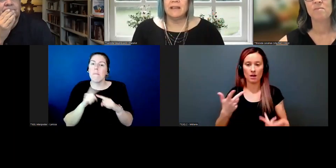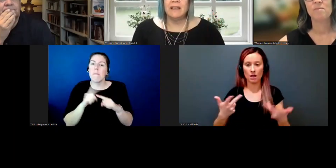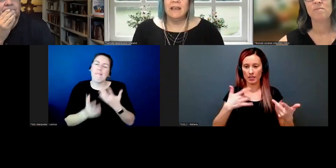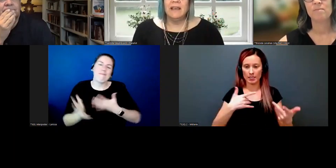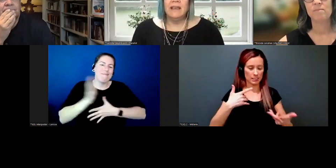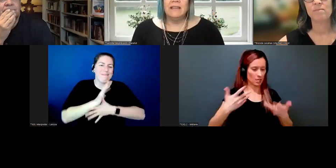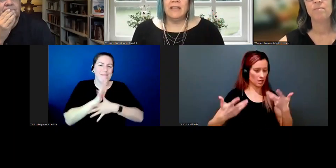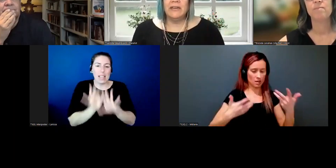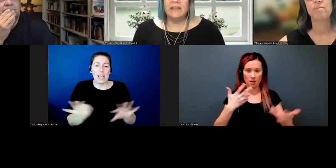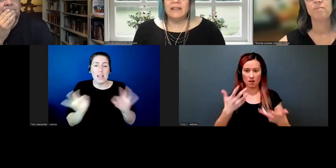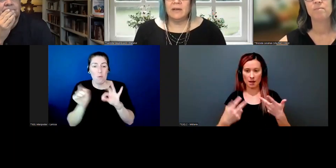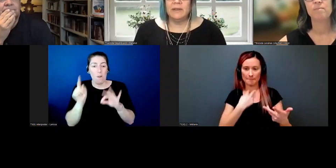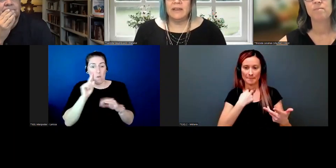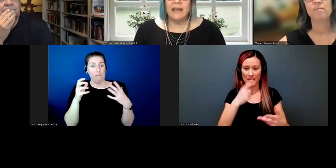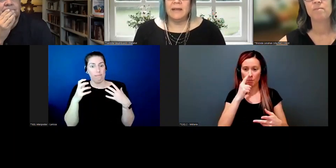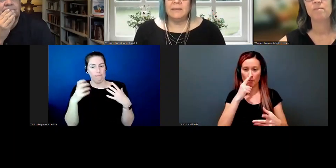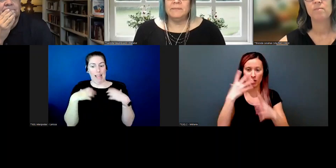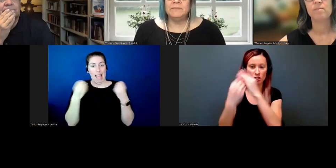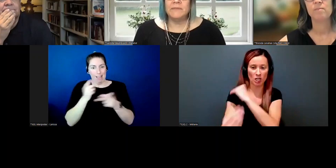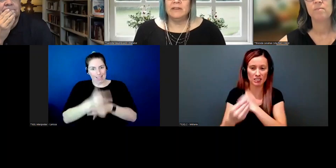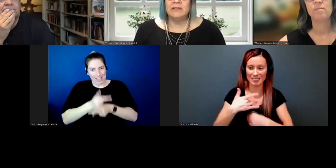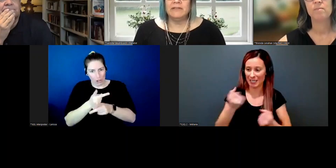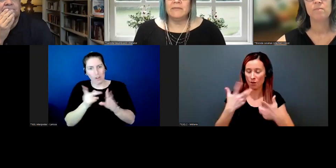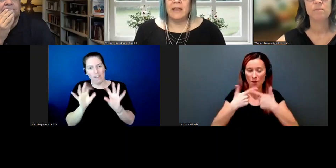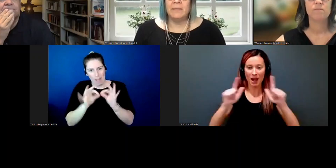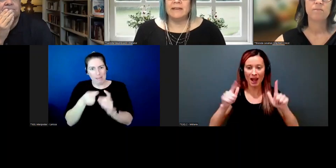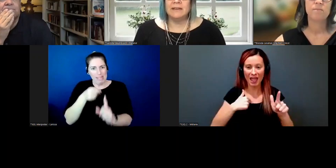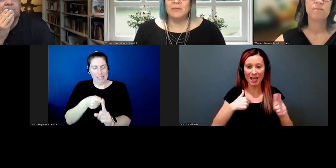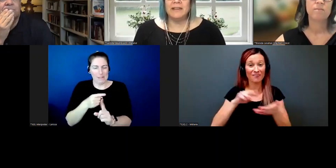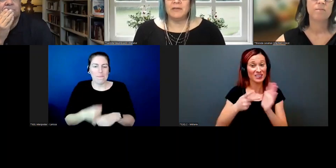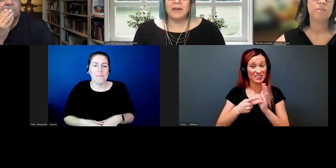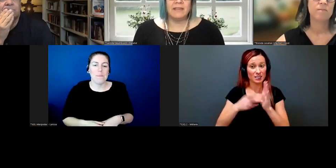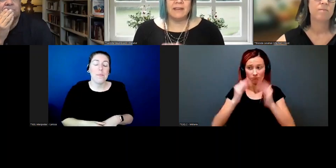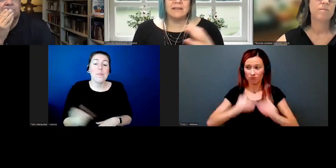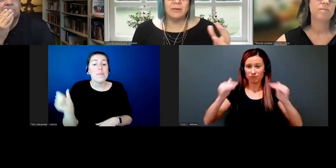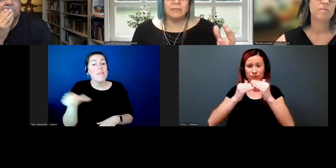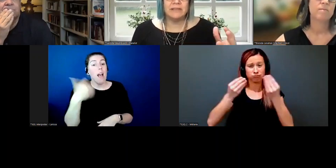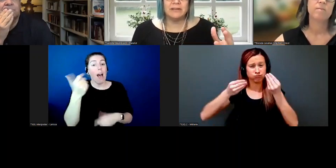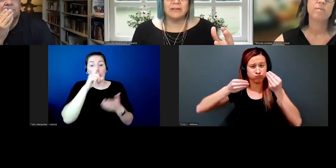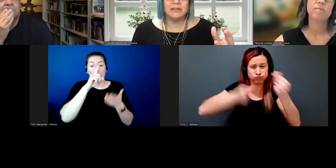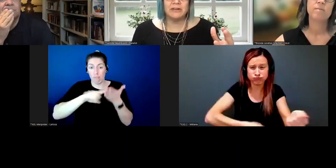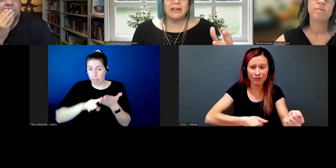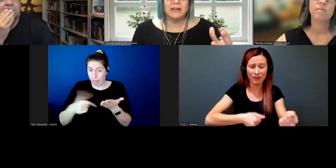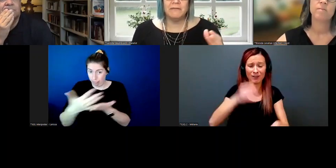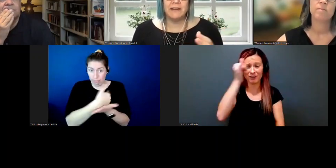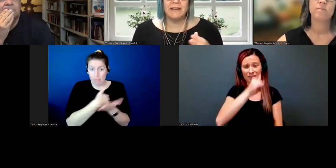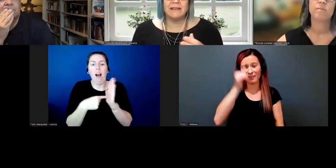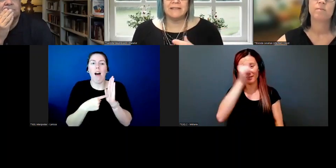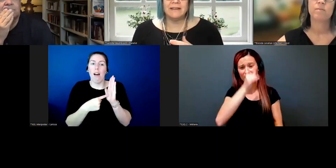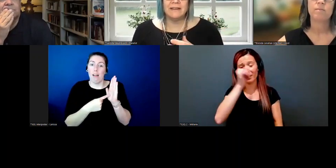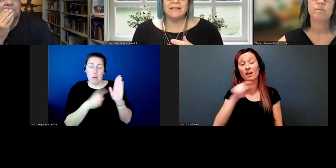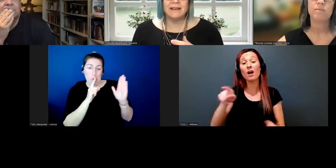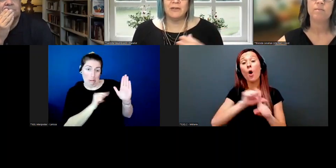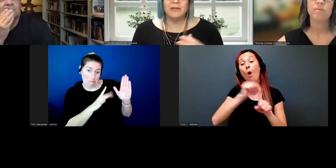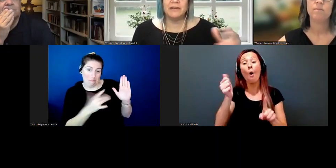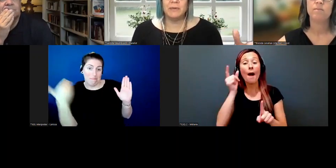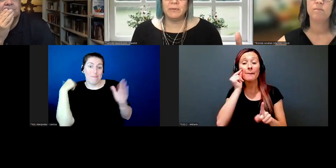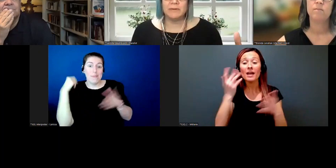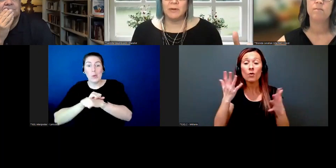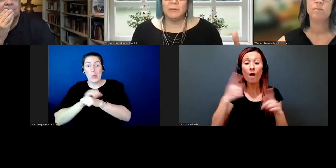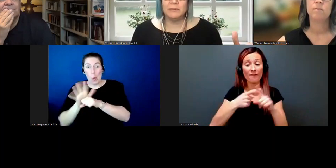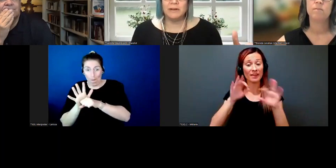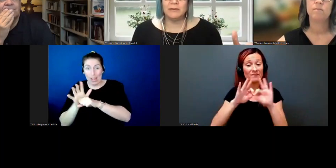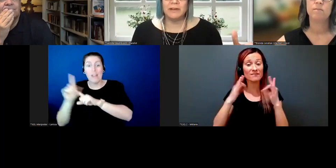families. The other thing that we learn from families, and one of the great things about research during COVID is instead of going to